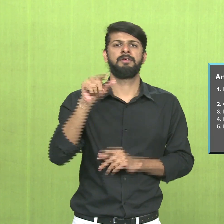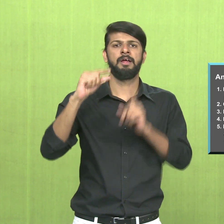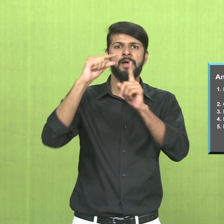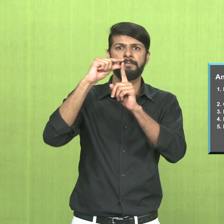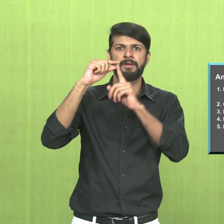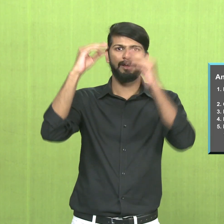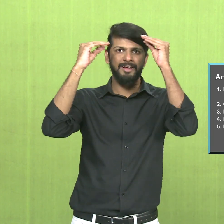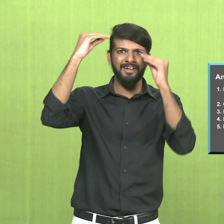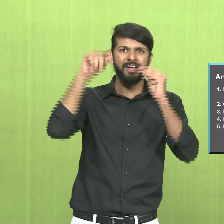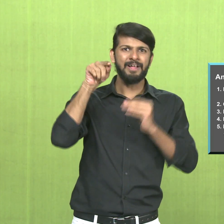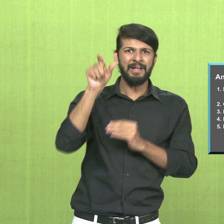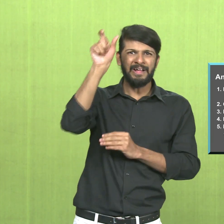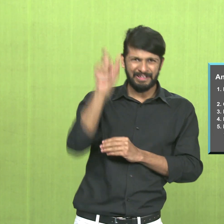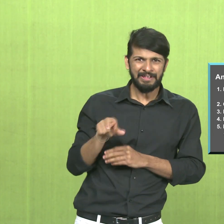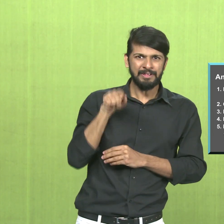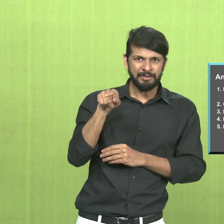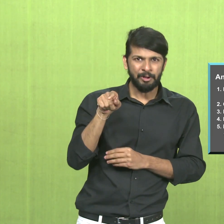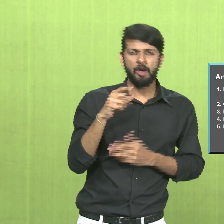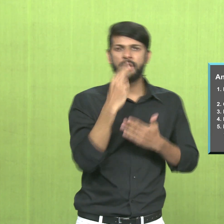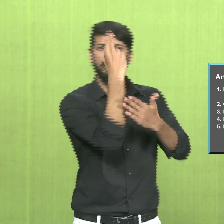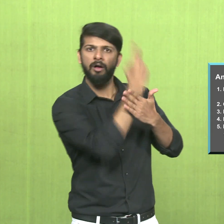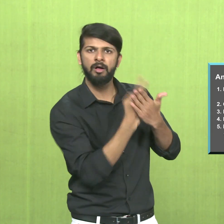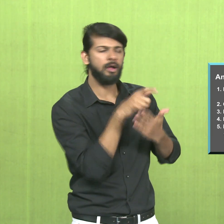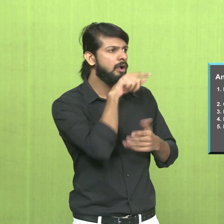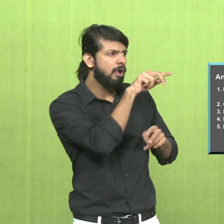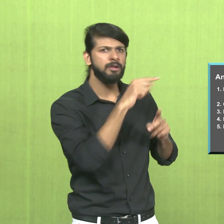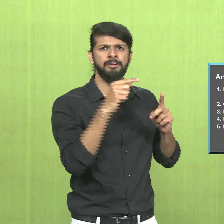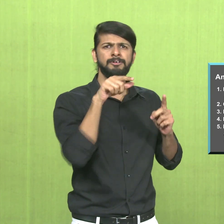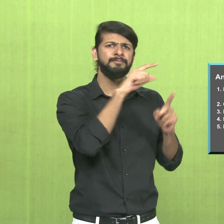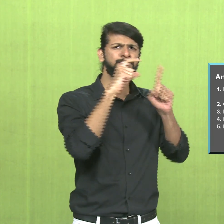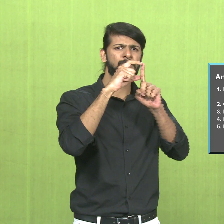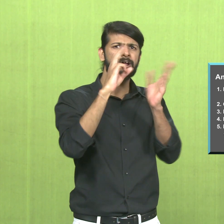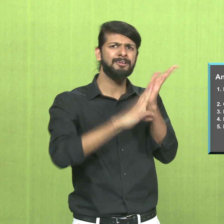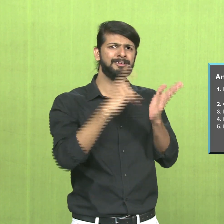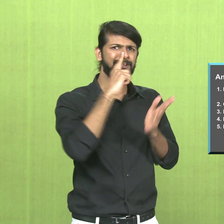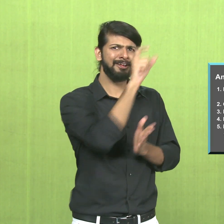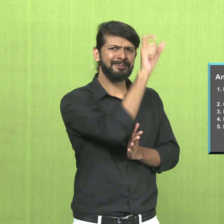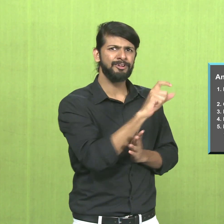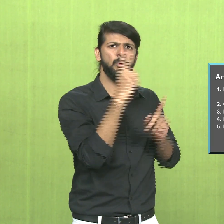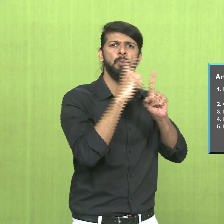Dora Maar was Picasso's muse and lover.